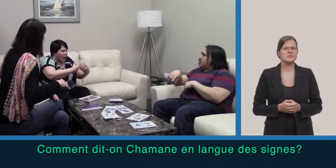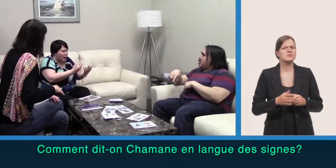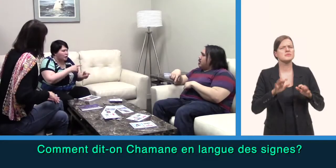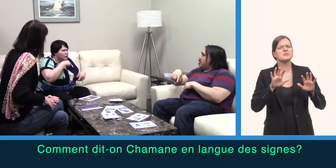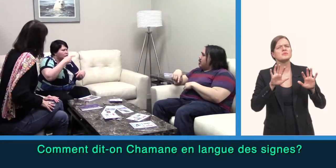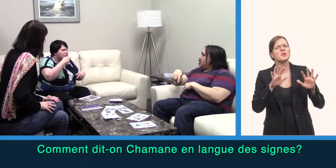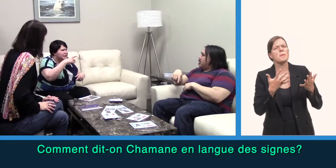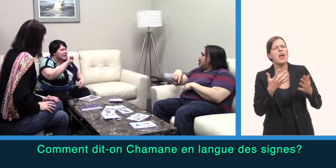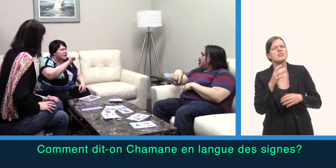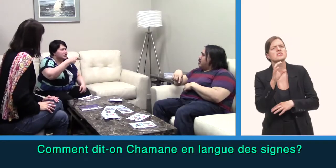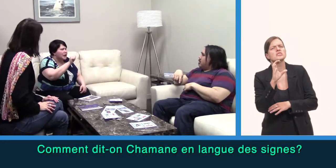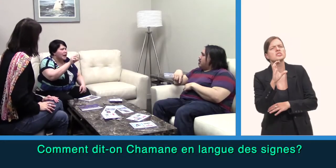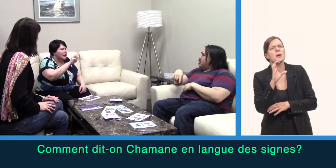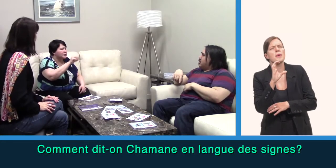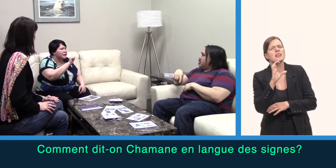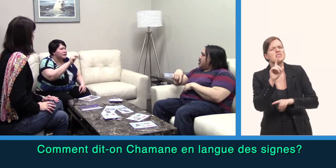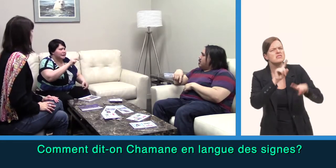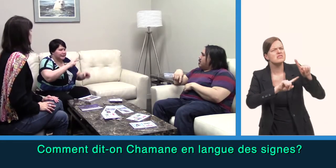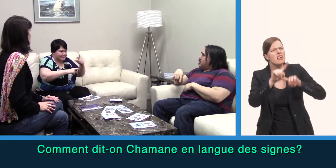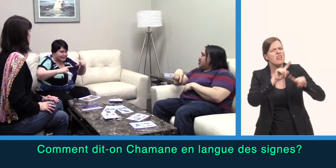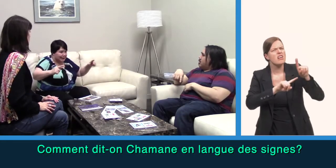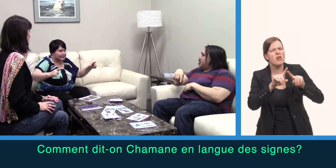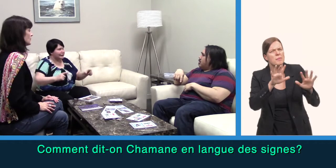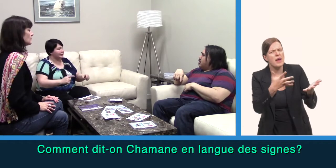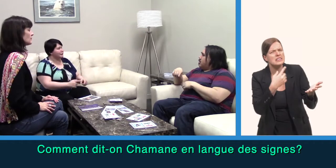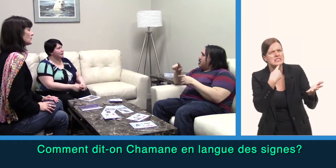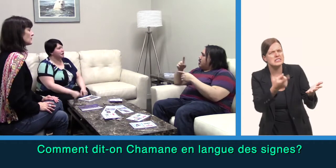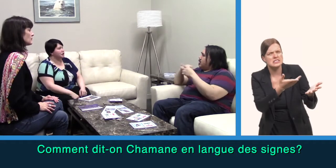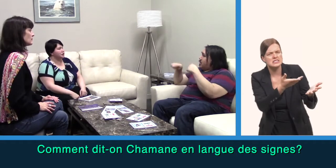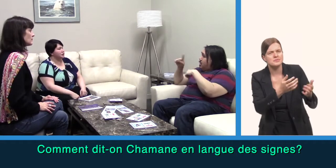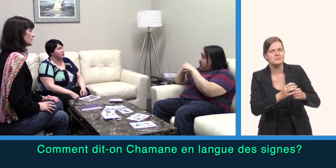Is there a sign? Conversation.